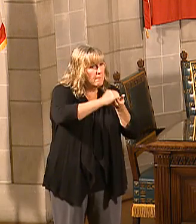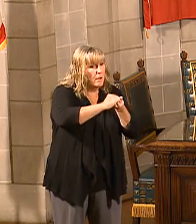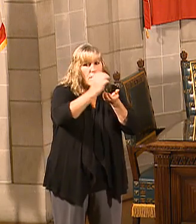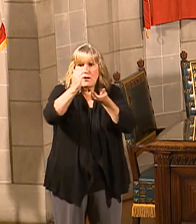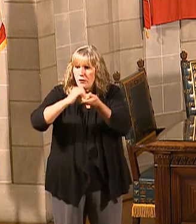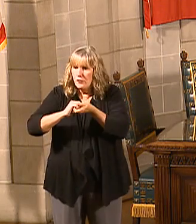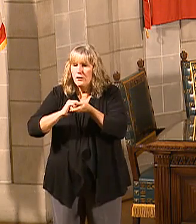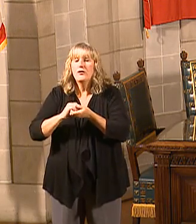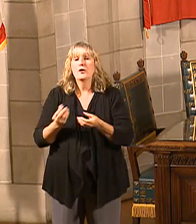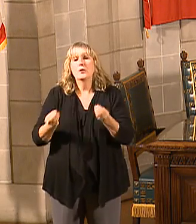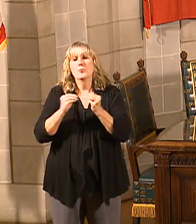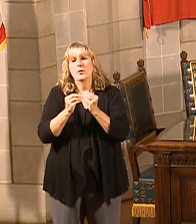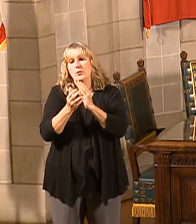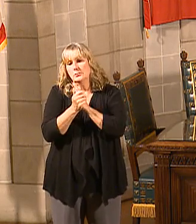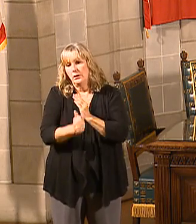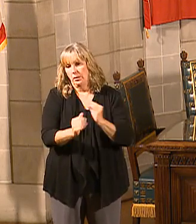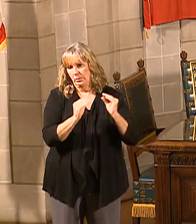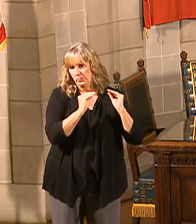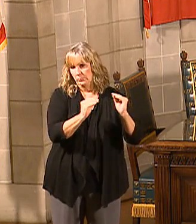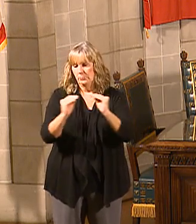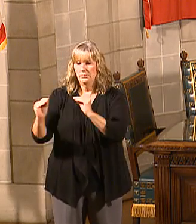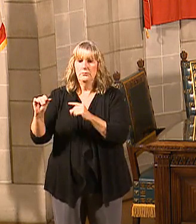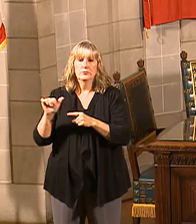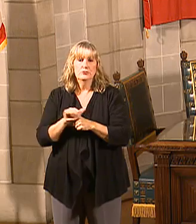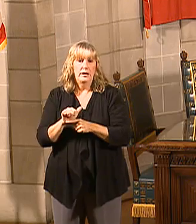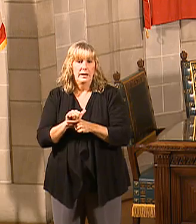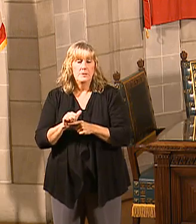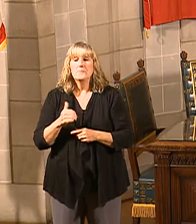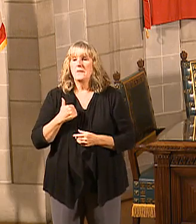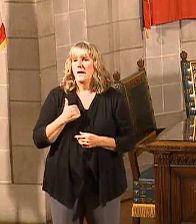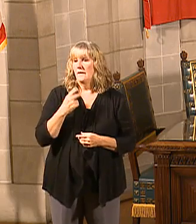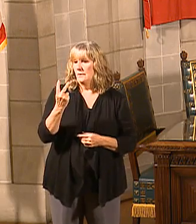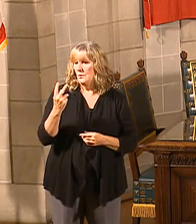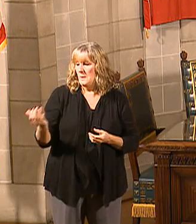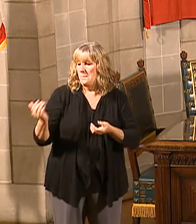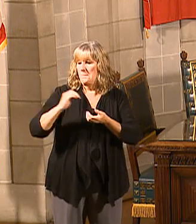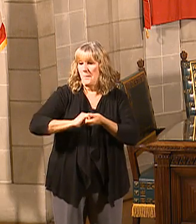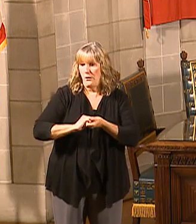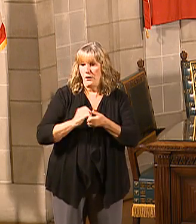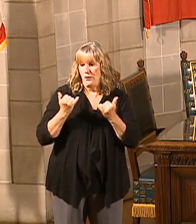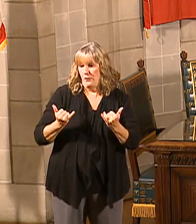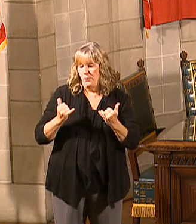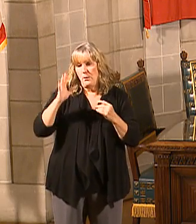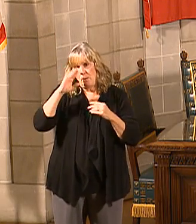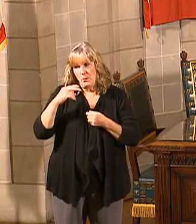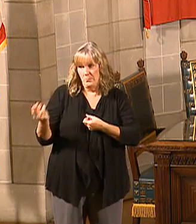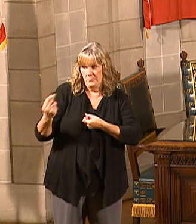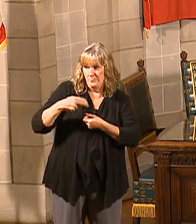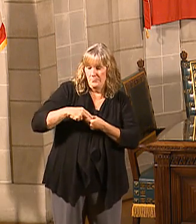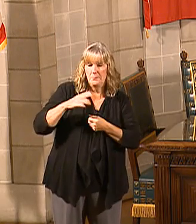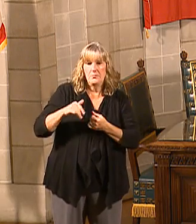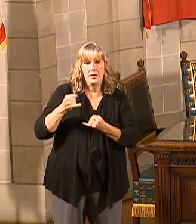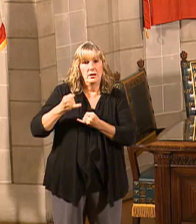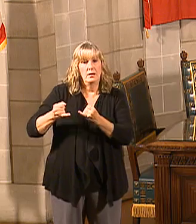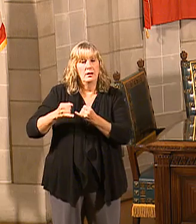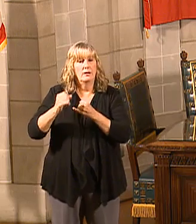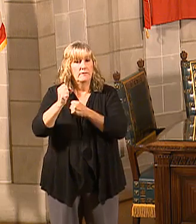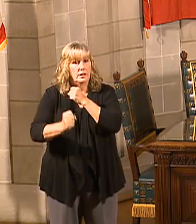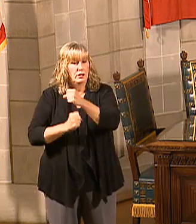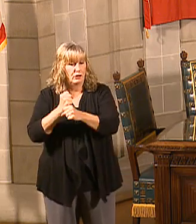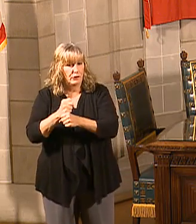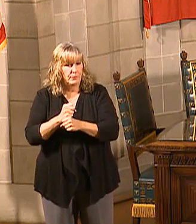provide even more skills training. In fact, we have 2 partners aligned that we hope to have on board by the end of the year.